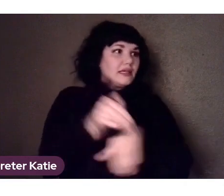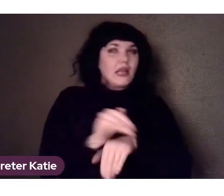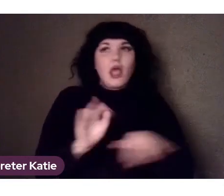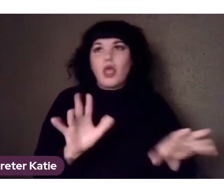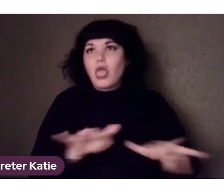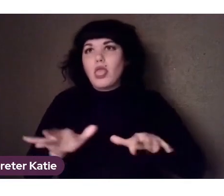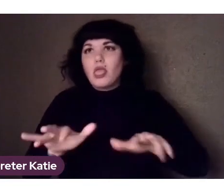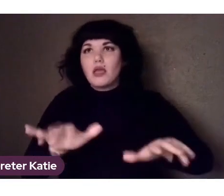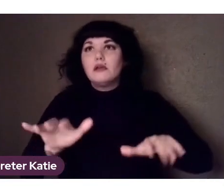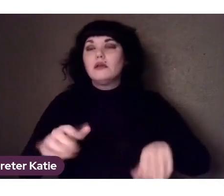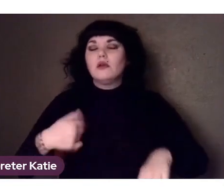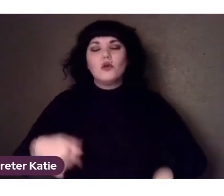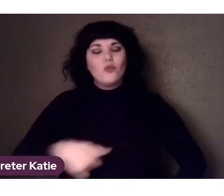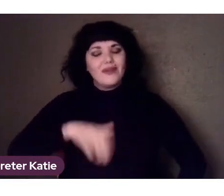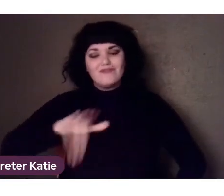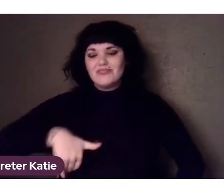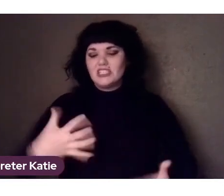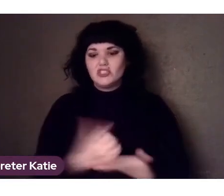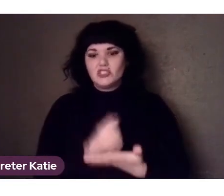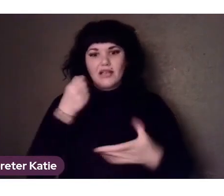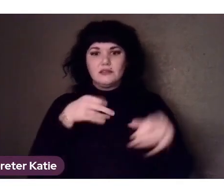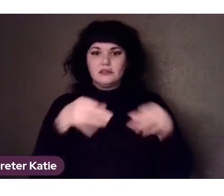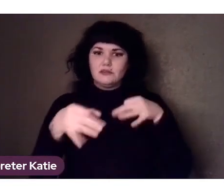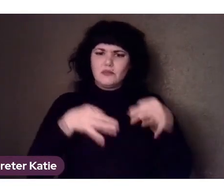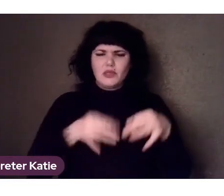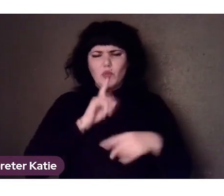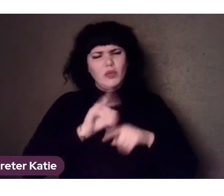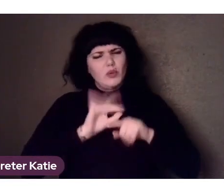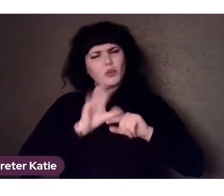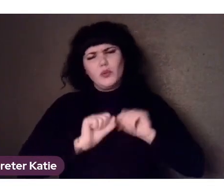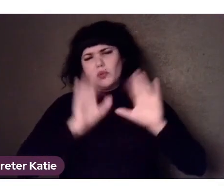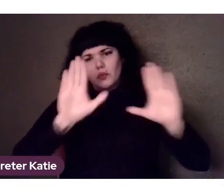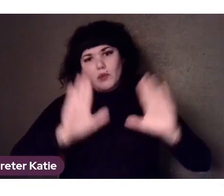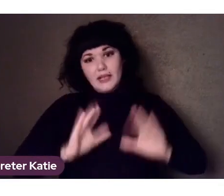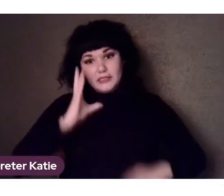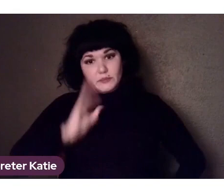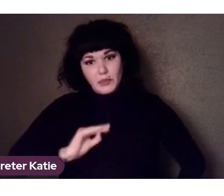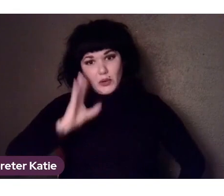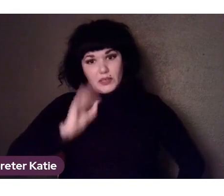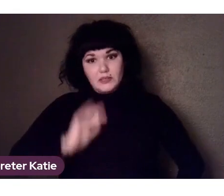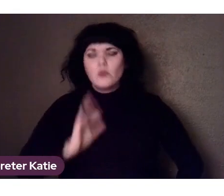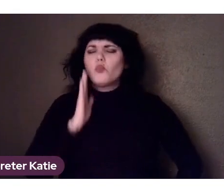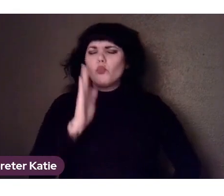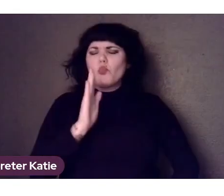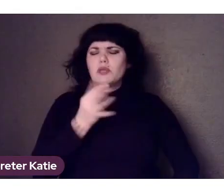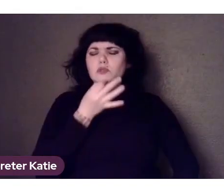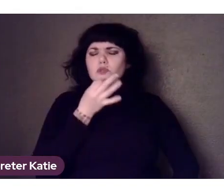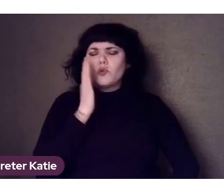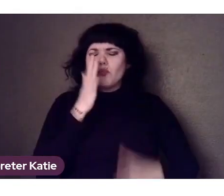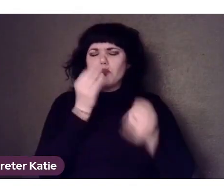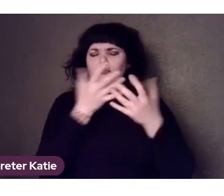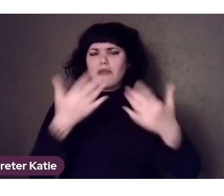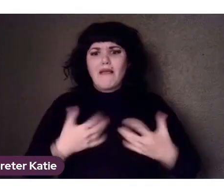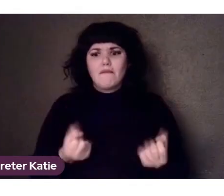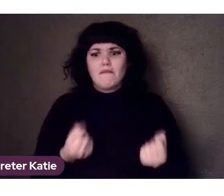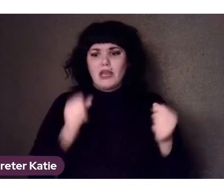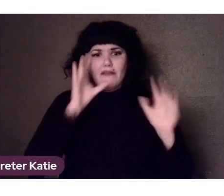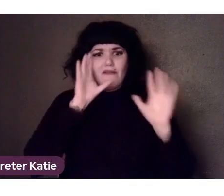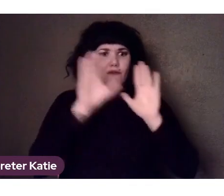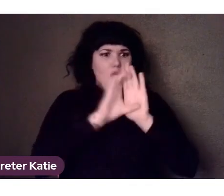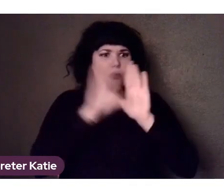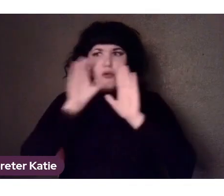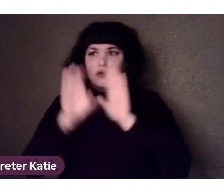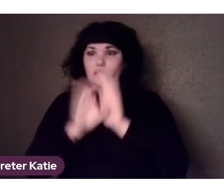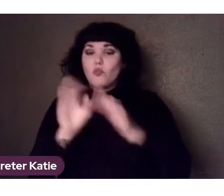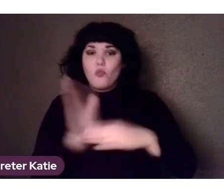chance to tell you about the incredible experience we had, but we will soon. We will soon. I have a ton of photos that I want to share and lots of stories. Some